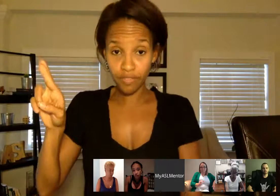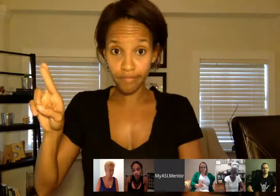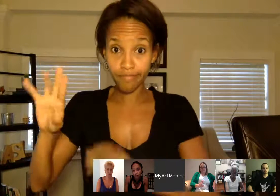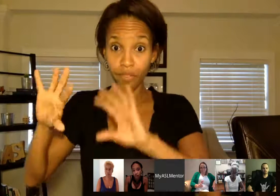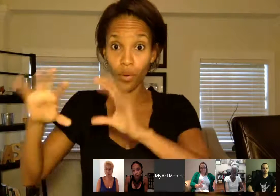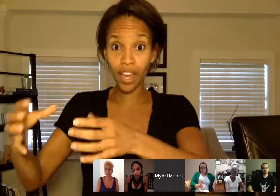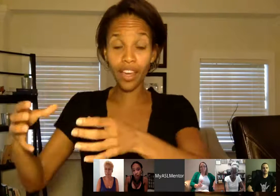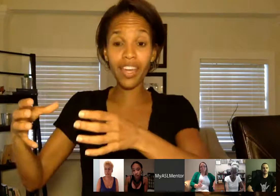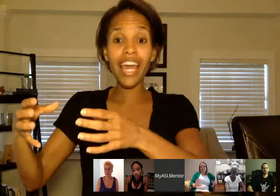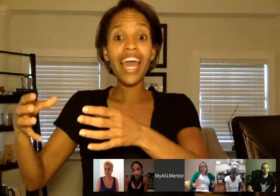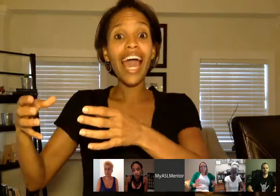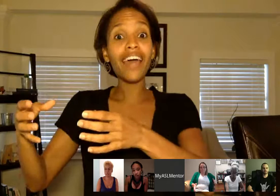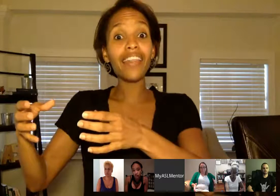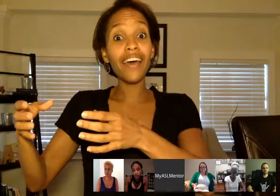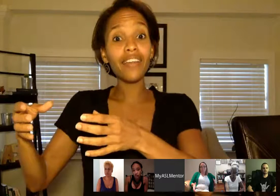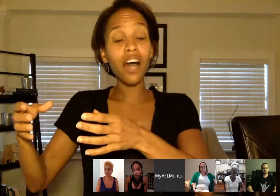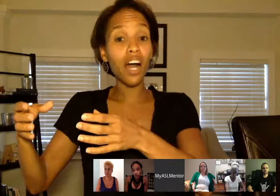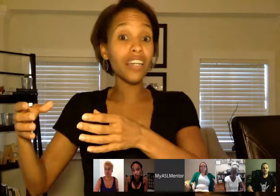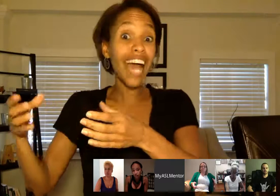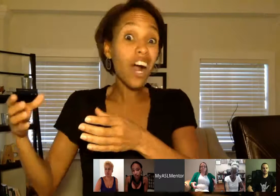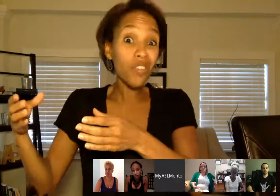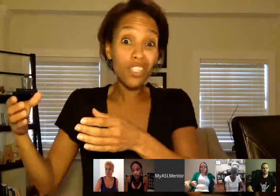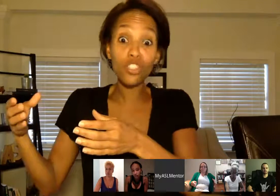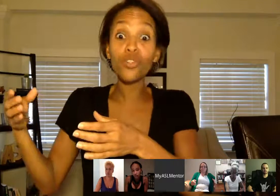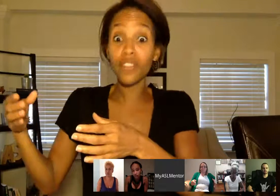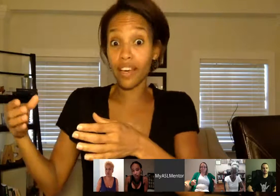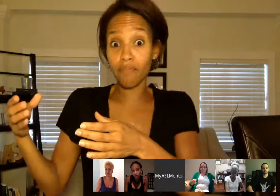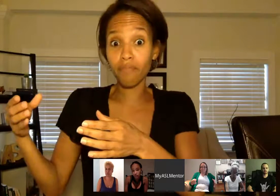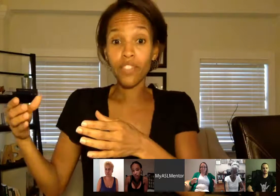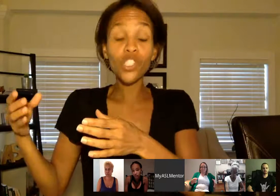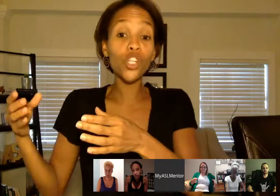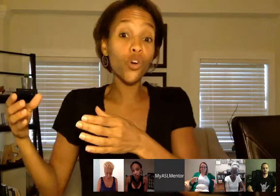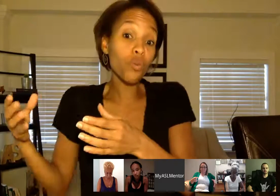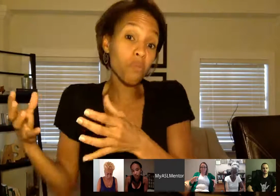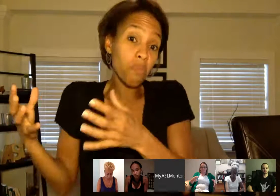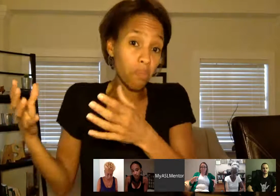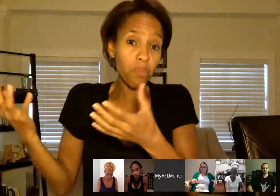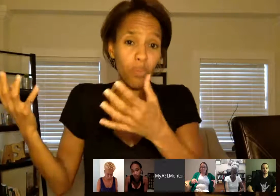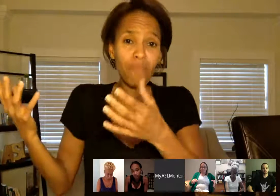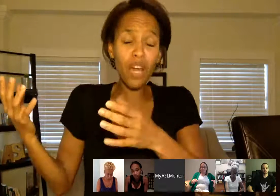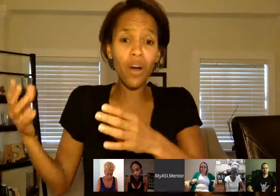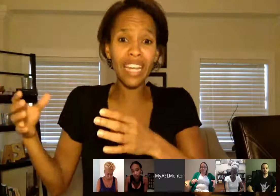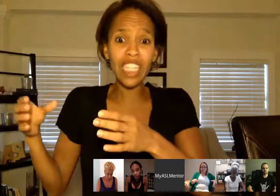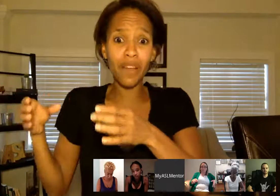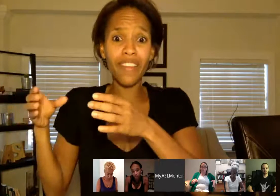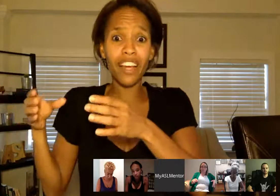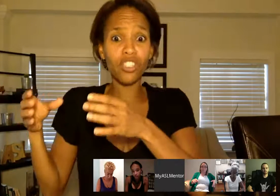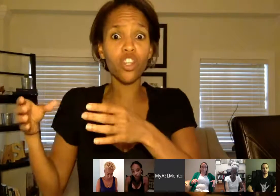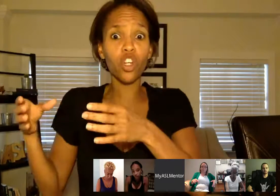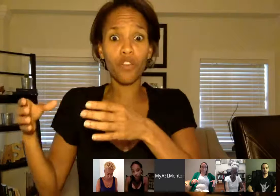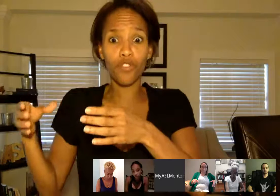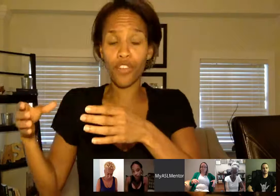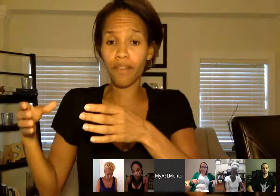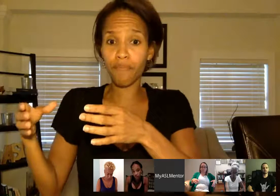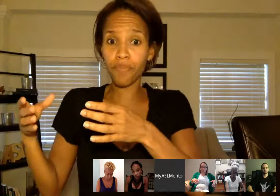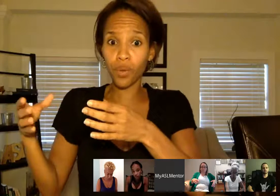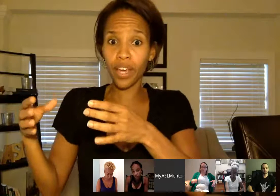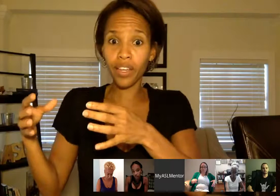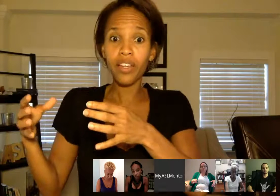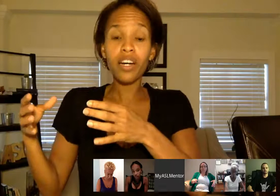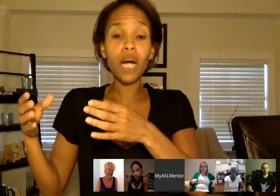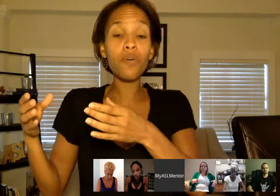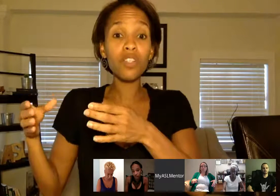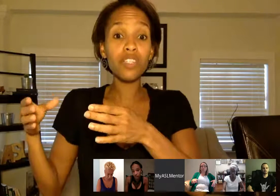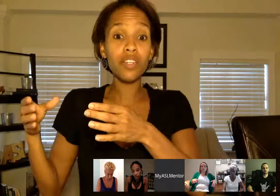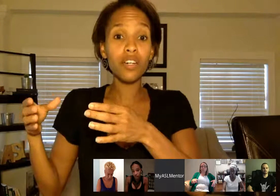sector, okay? And then now this is new to them, so we may want to expand on that just a little bit for them,